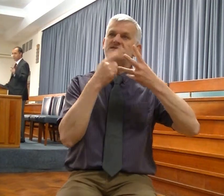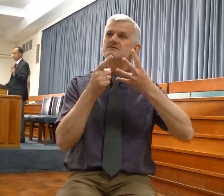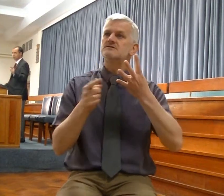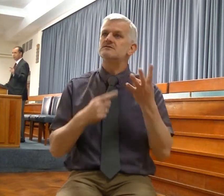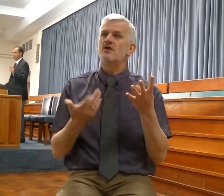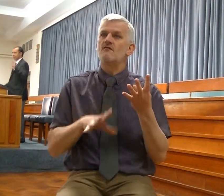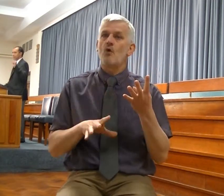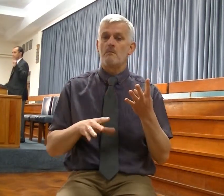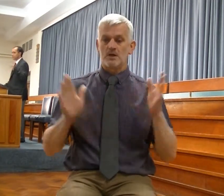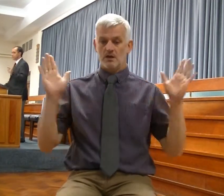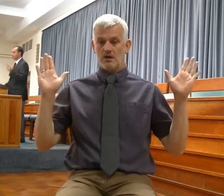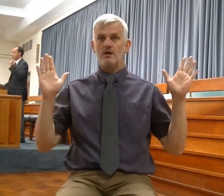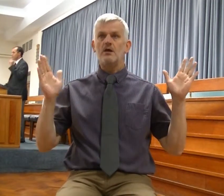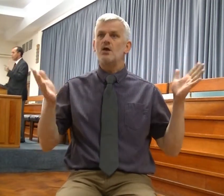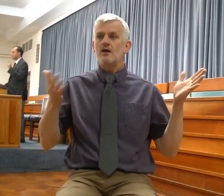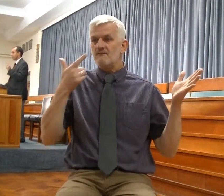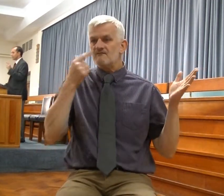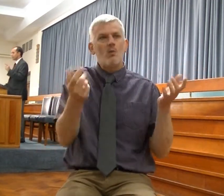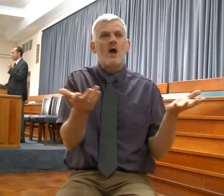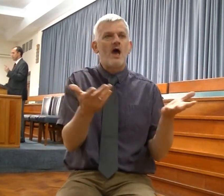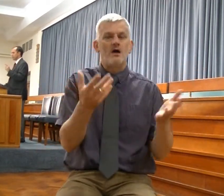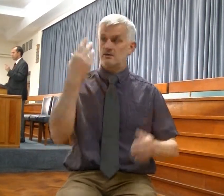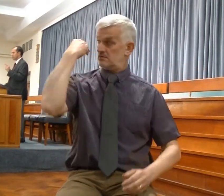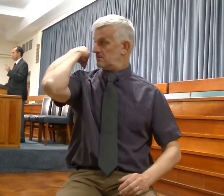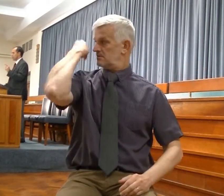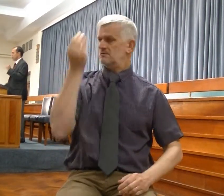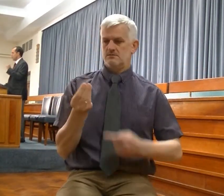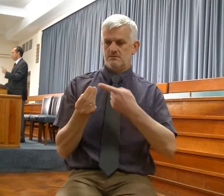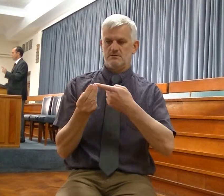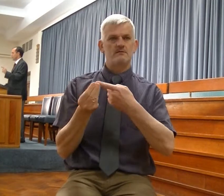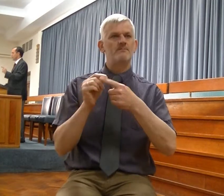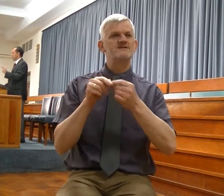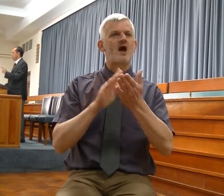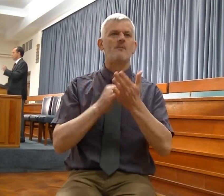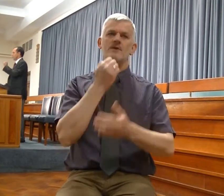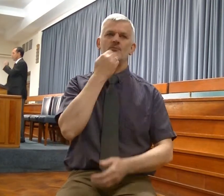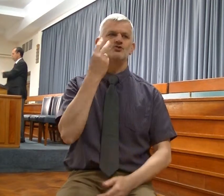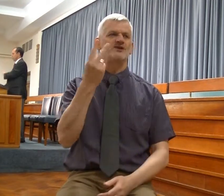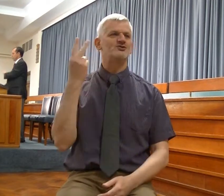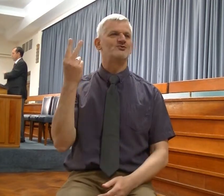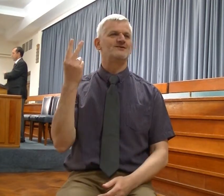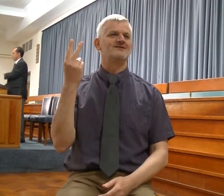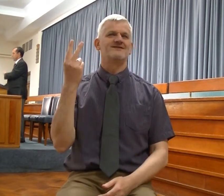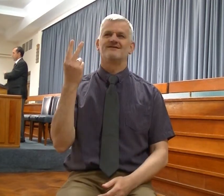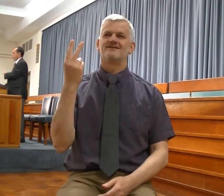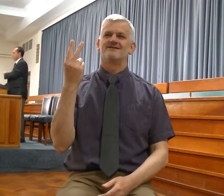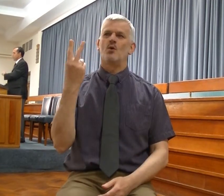And Psalm 22 has been written 1,000 years before the